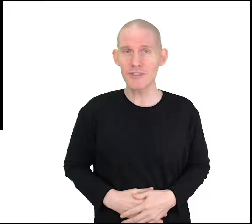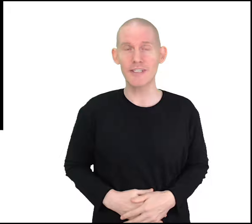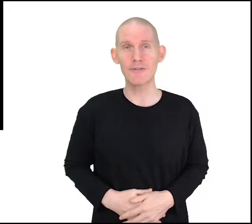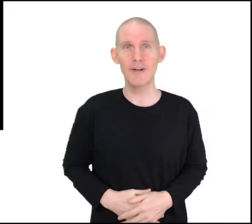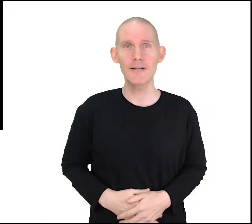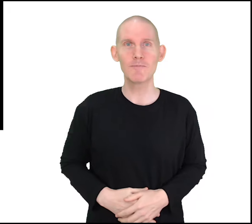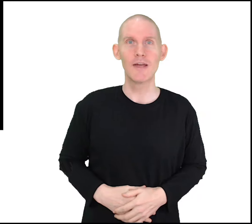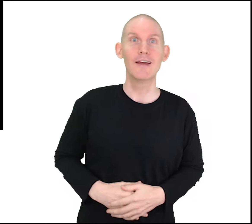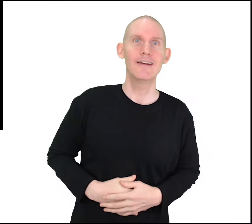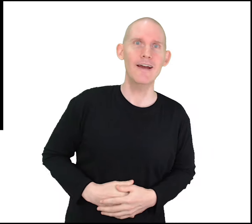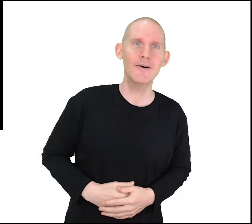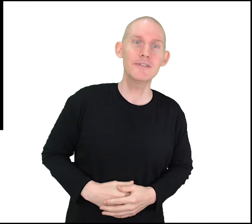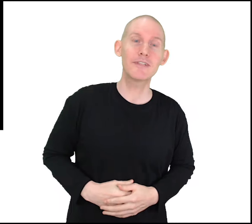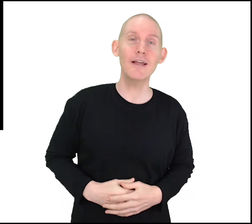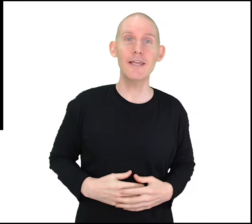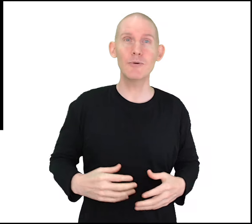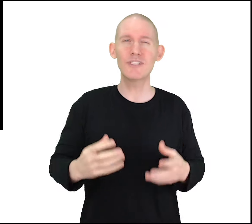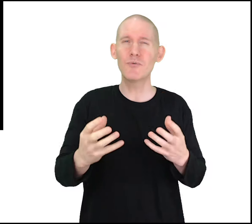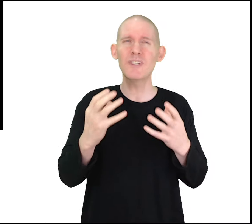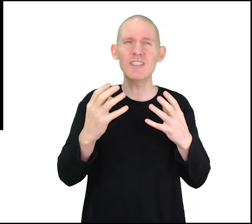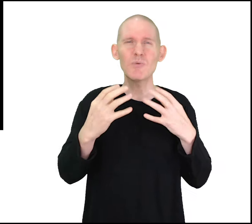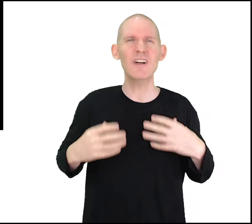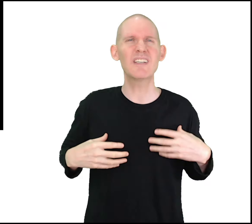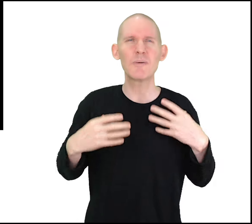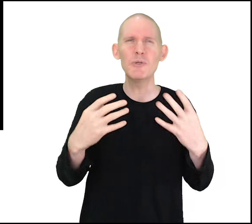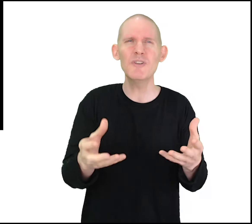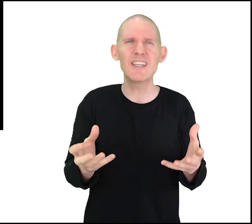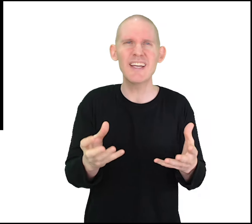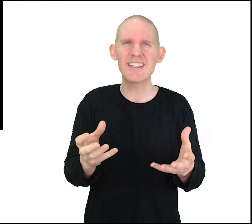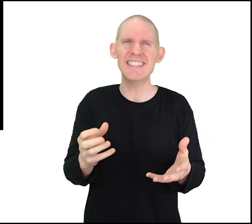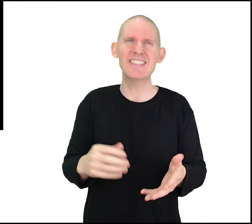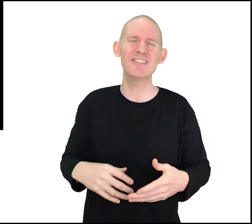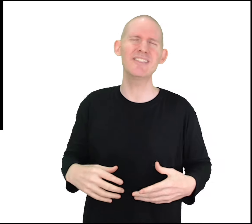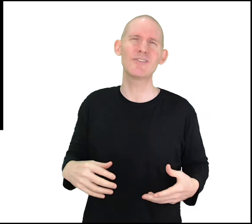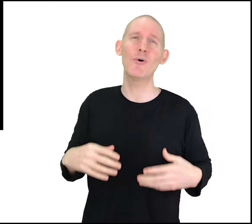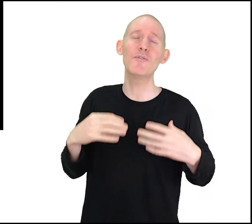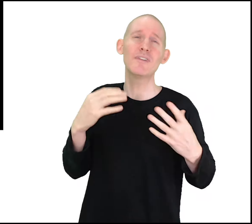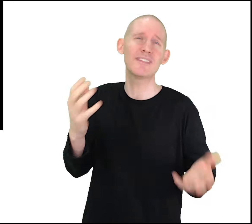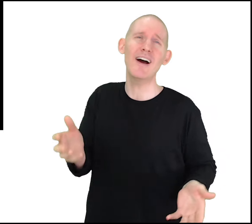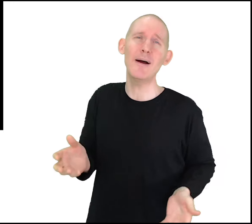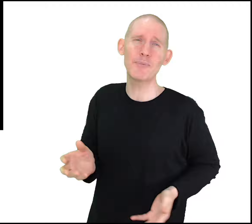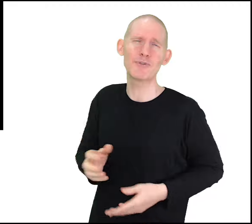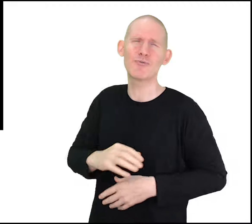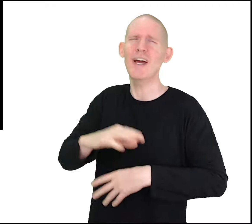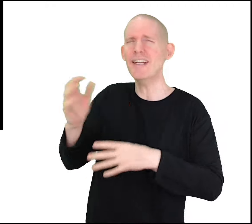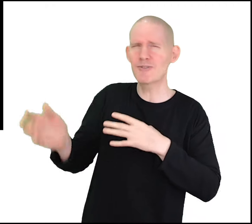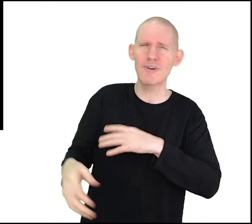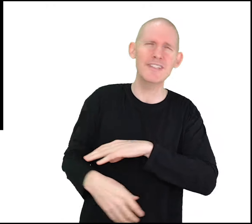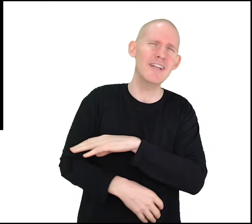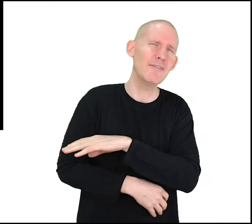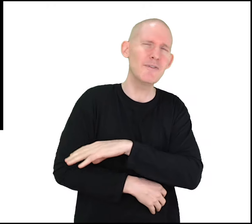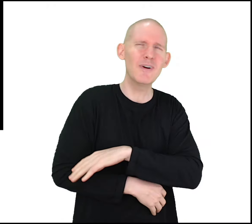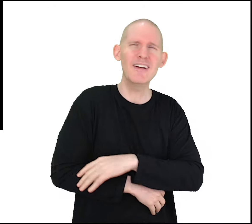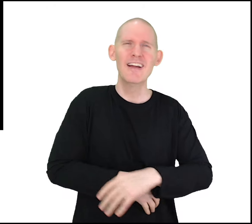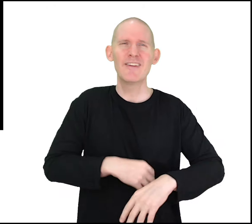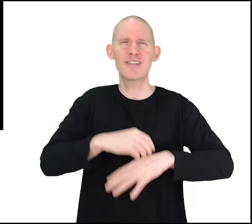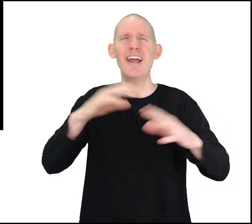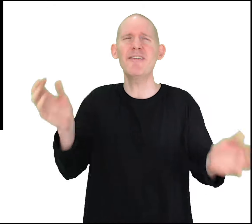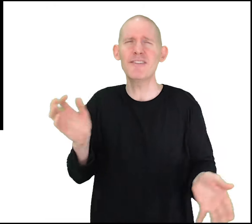lousy, right? Now, in sign language, if we just want to communicate that it's just over the top, there's rats running everywhere, there's hair in the